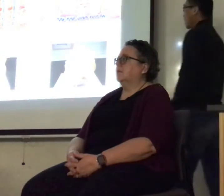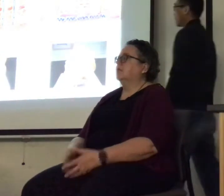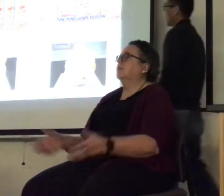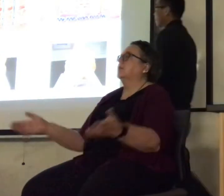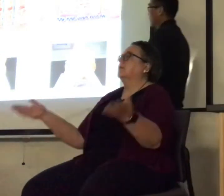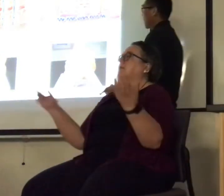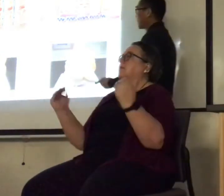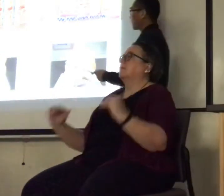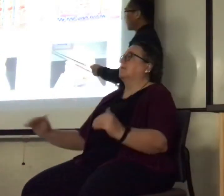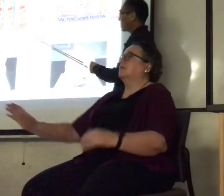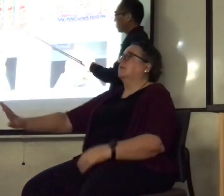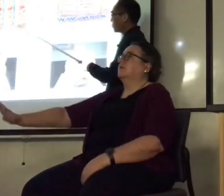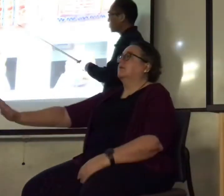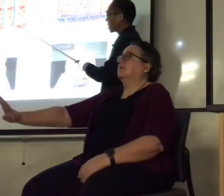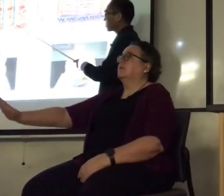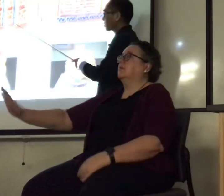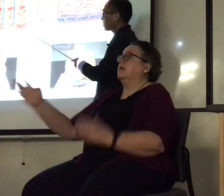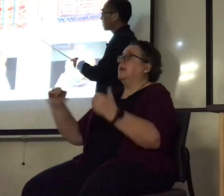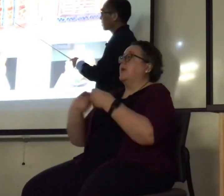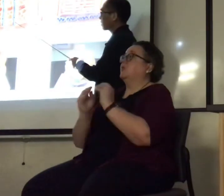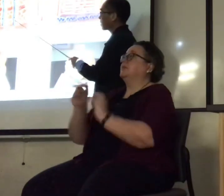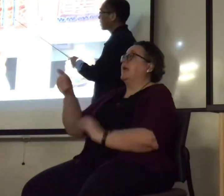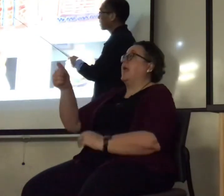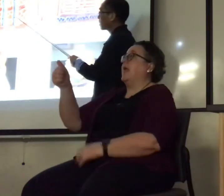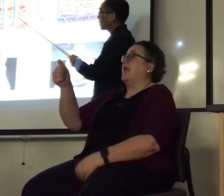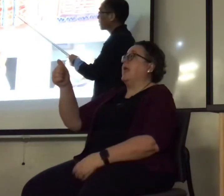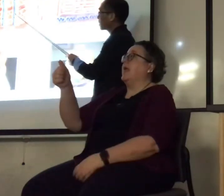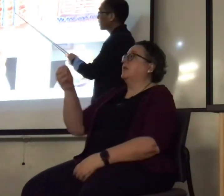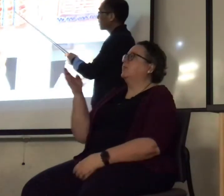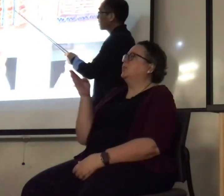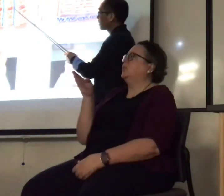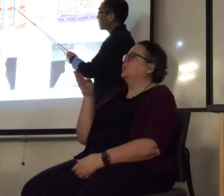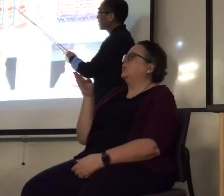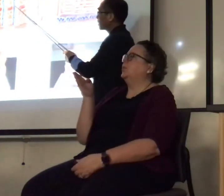Number 10, identify this blue structure.